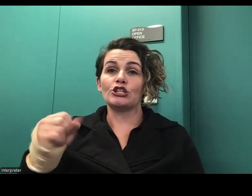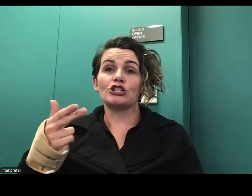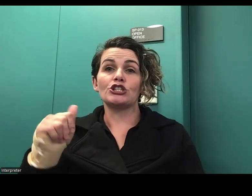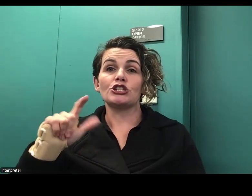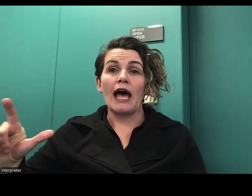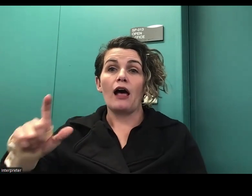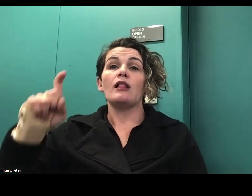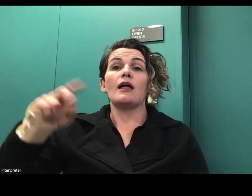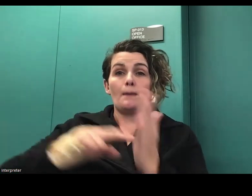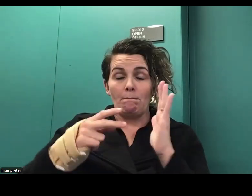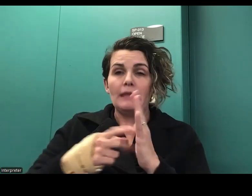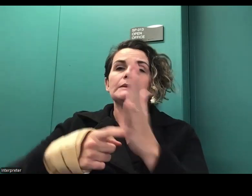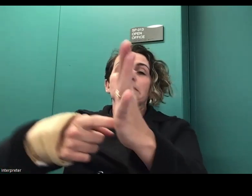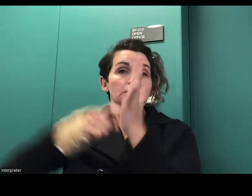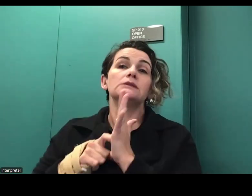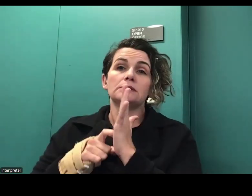means